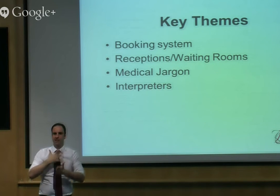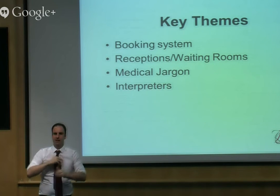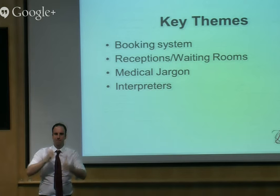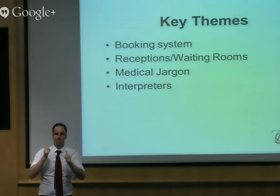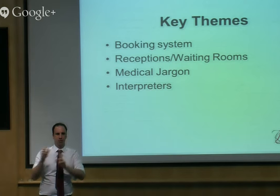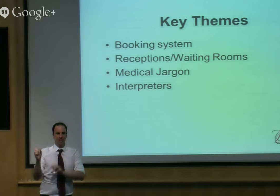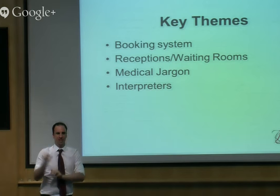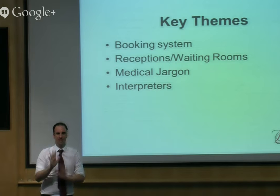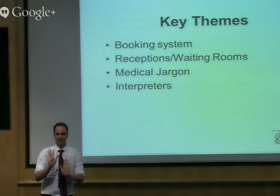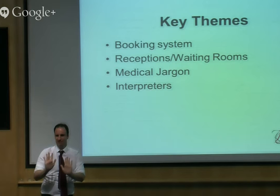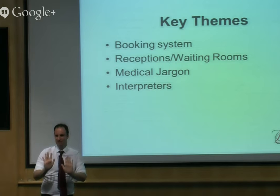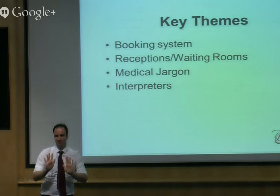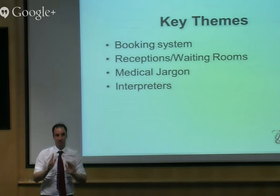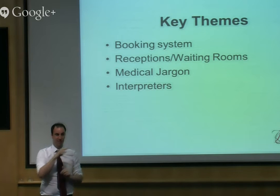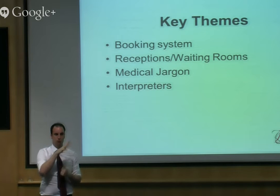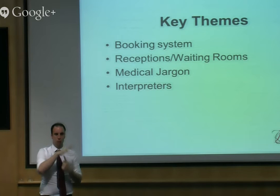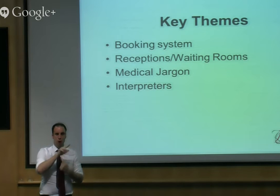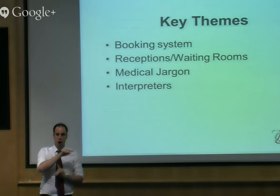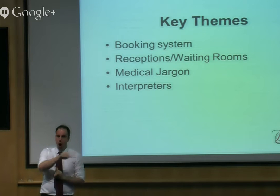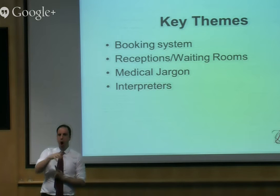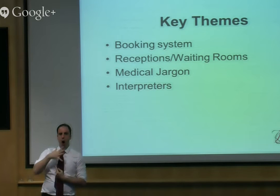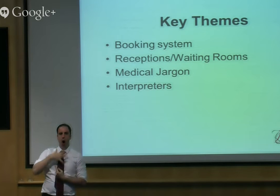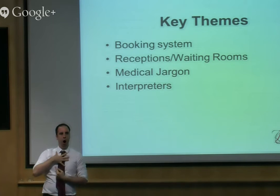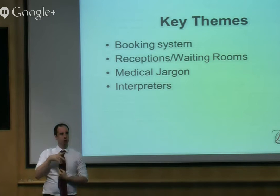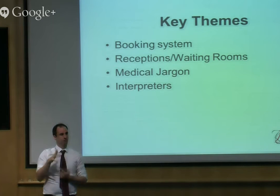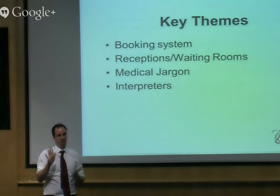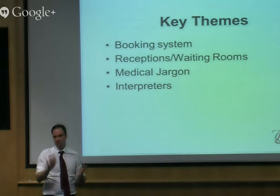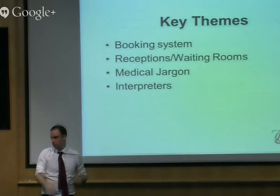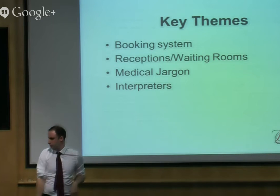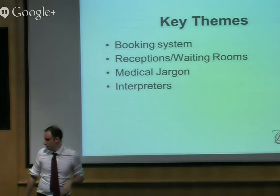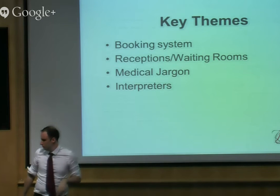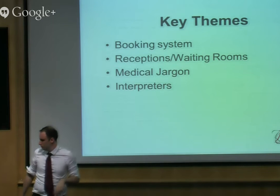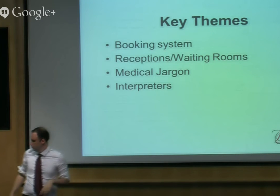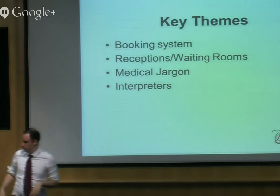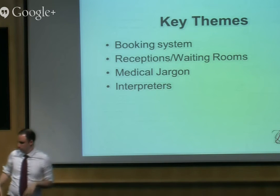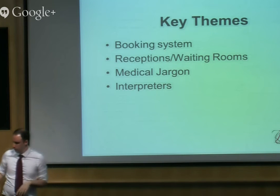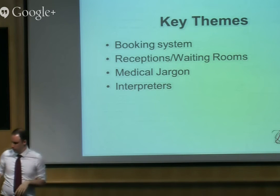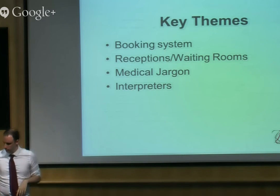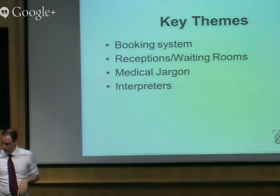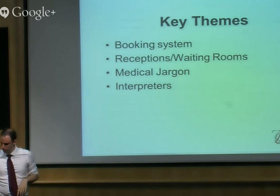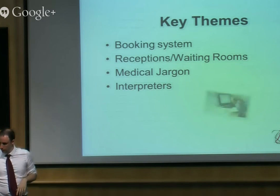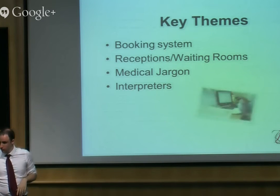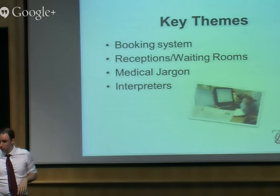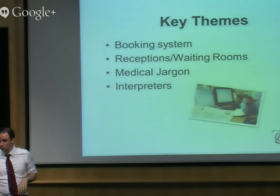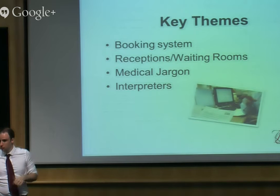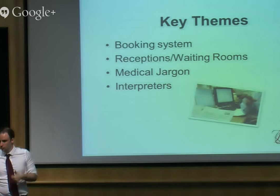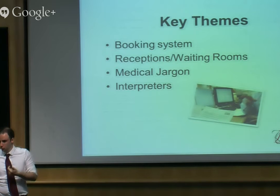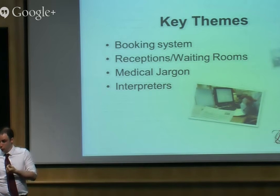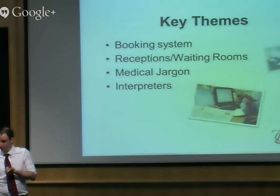Medical jargon, as we've said, just too complicated in terms of basic communication, and also interpreters, as I've already explained.